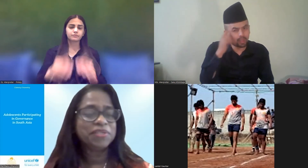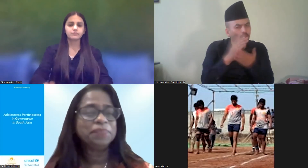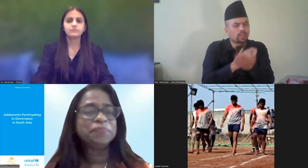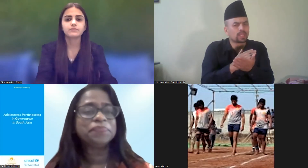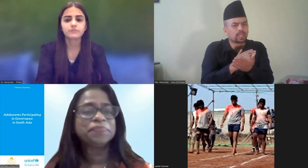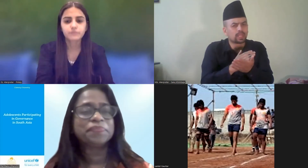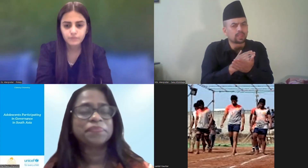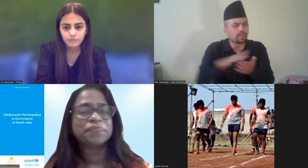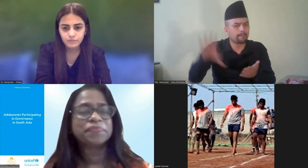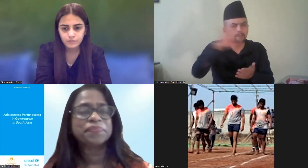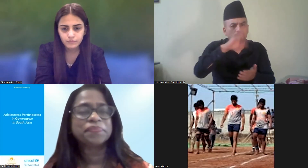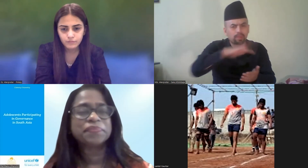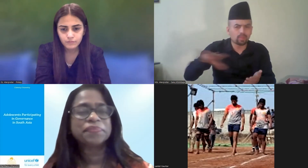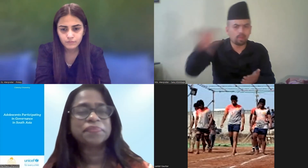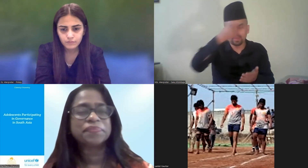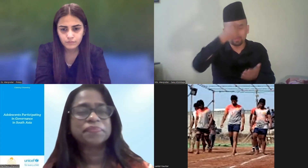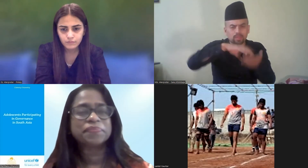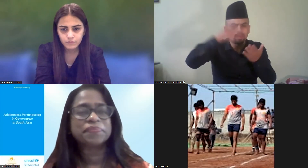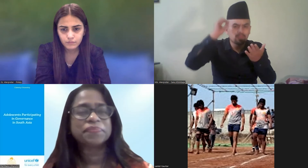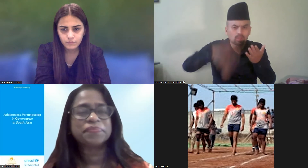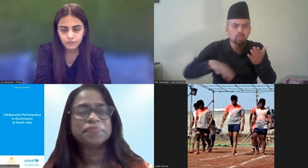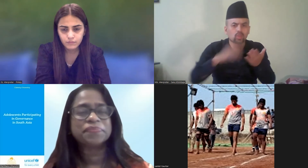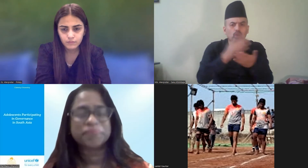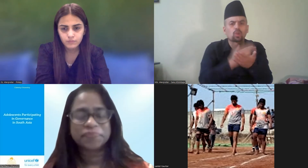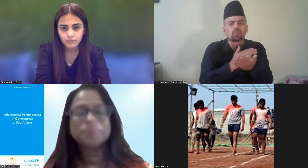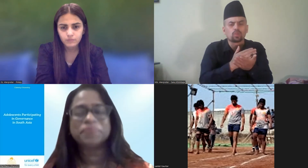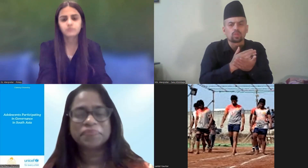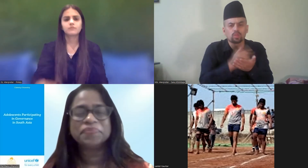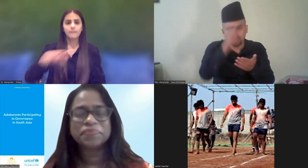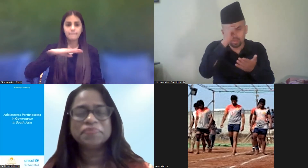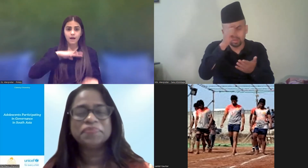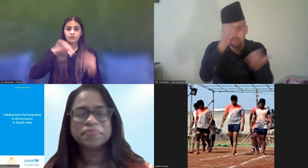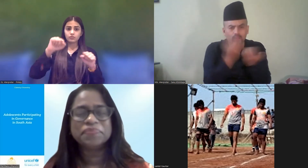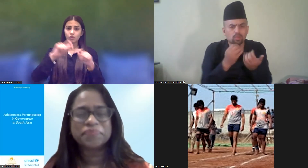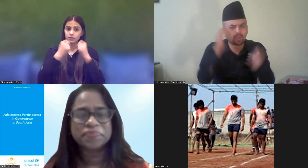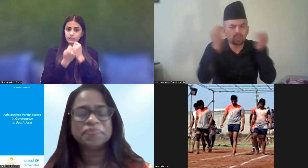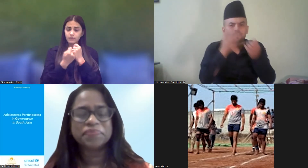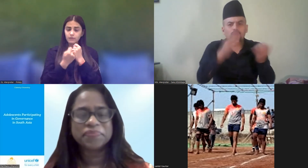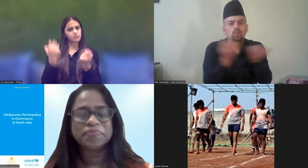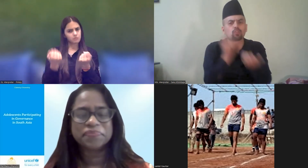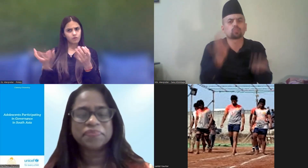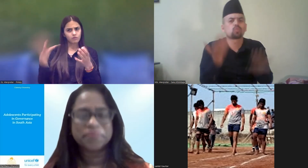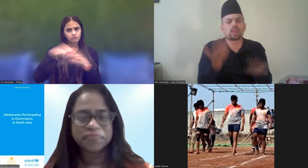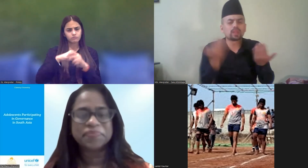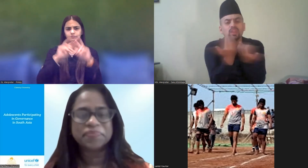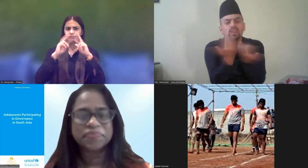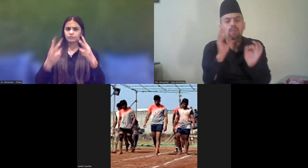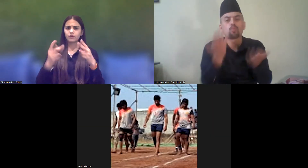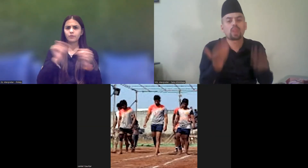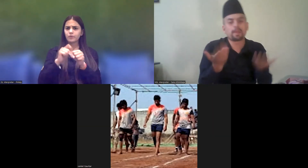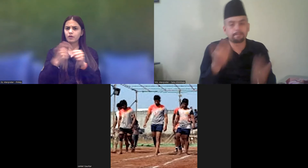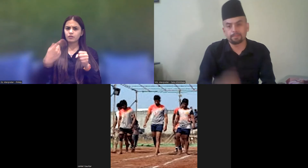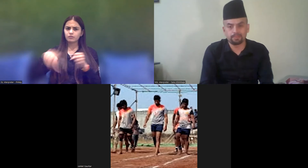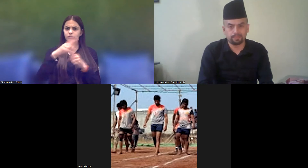Kavita? Would anybody from Maharashtra team like to respond? Because you're already working on it. I'm aware of that. Would you like to share,